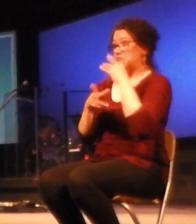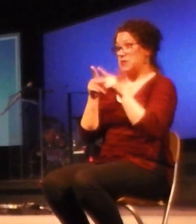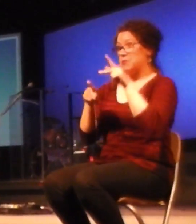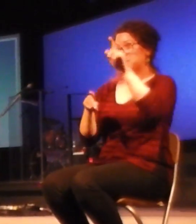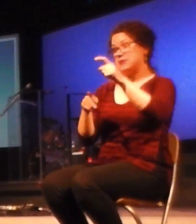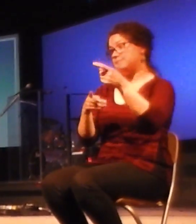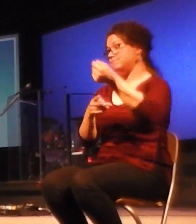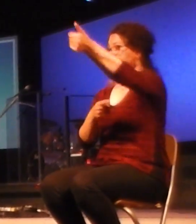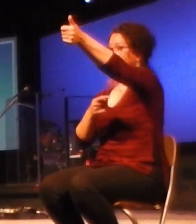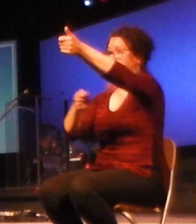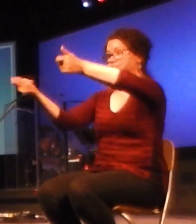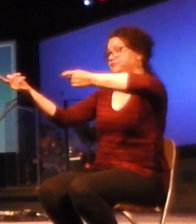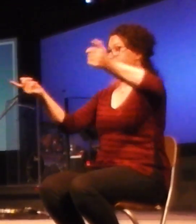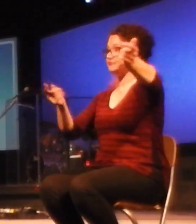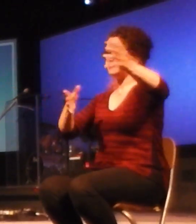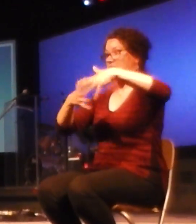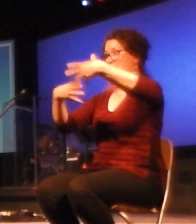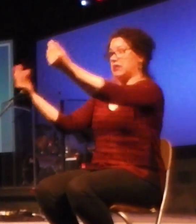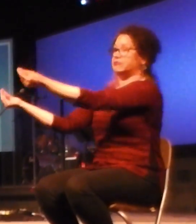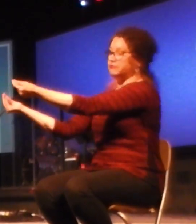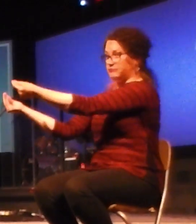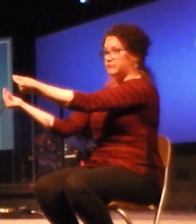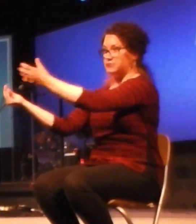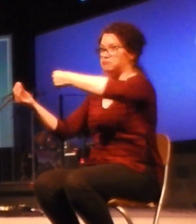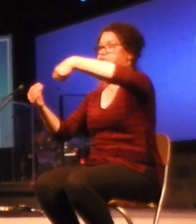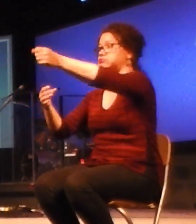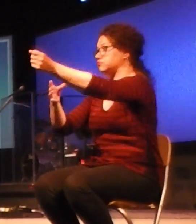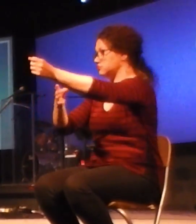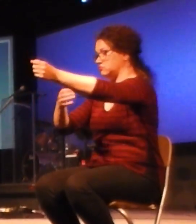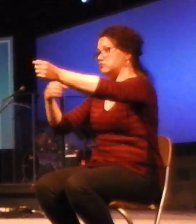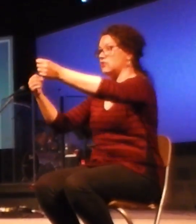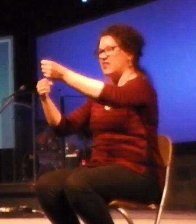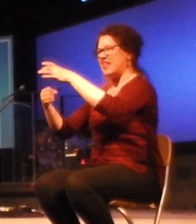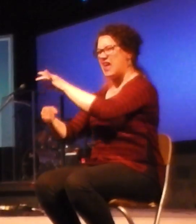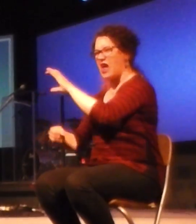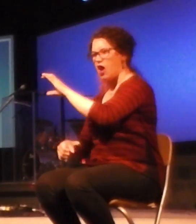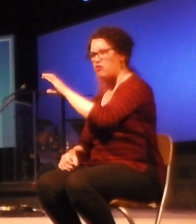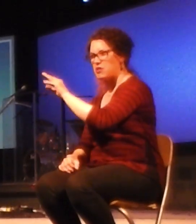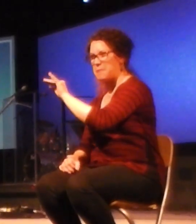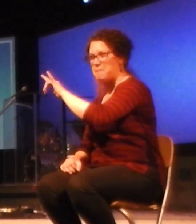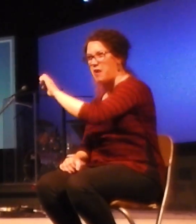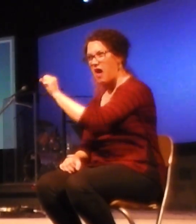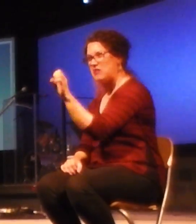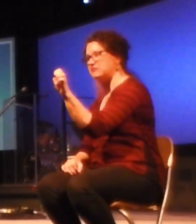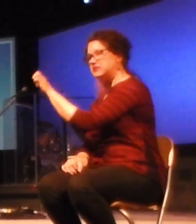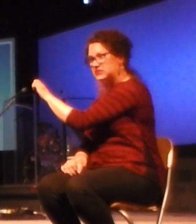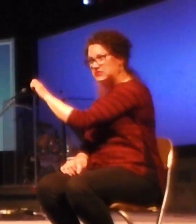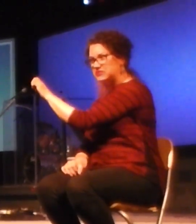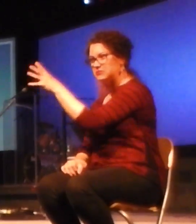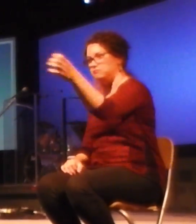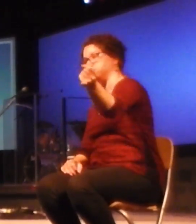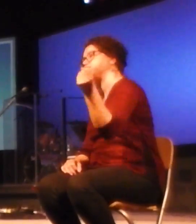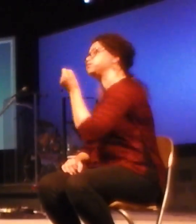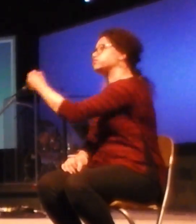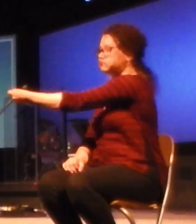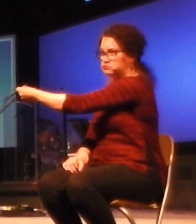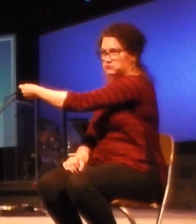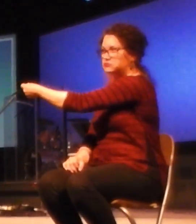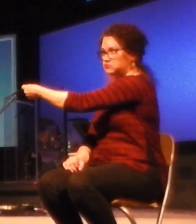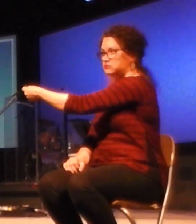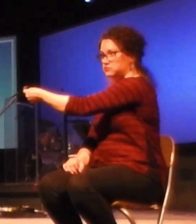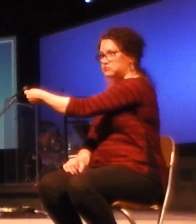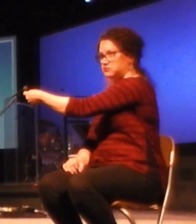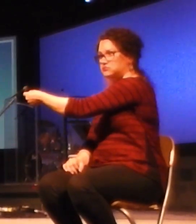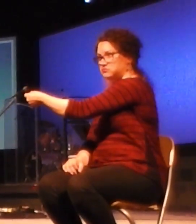out of Israel, and they move them about 800 miles east to Babylon, where they're from,